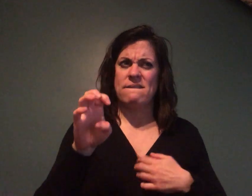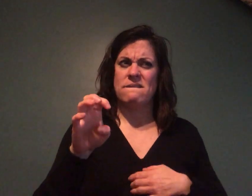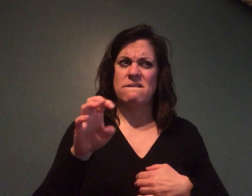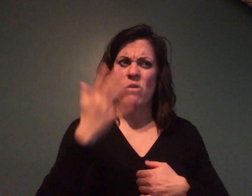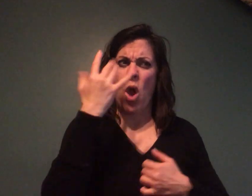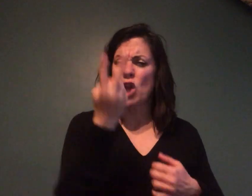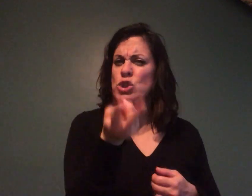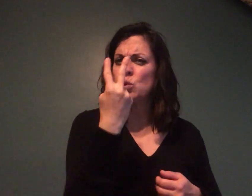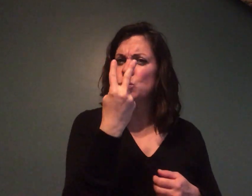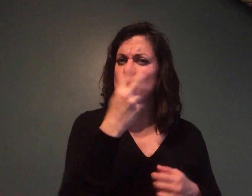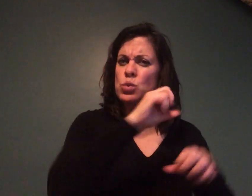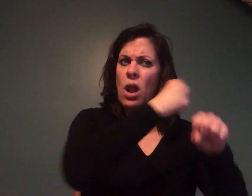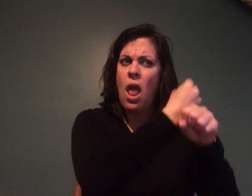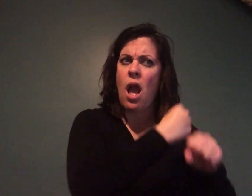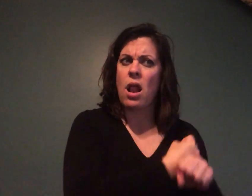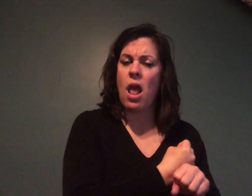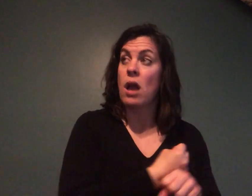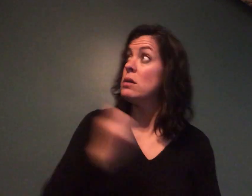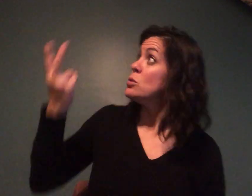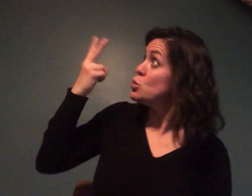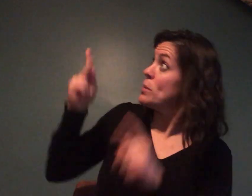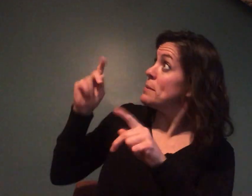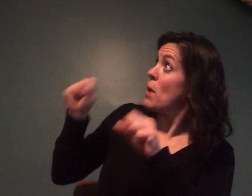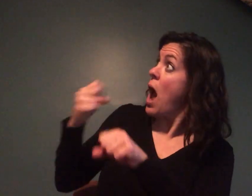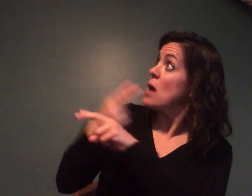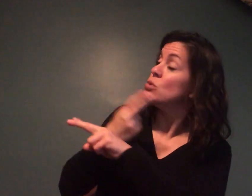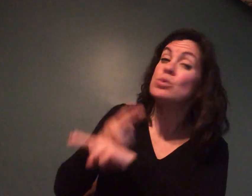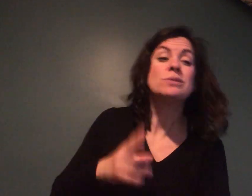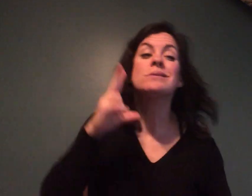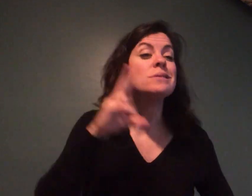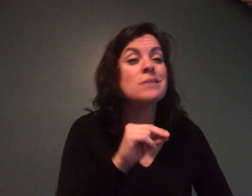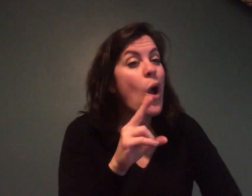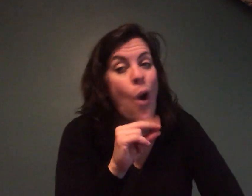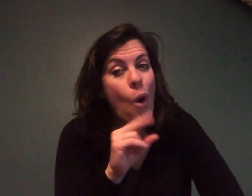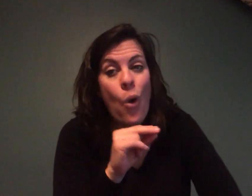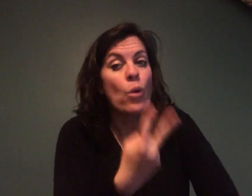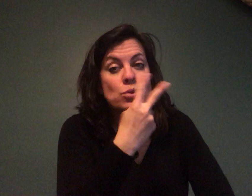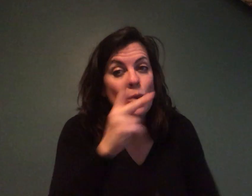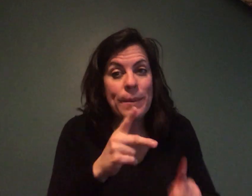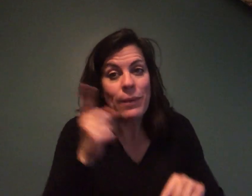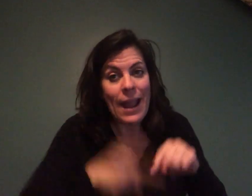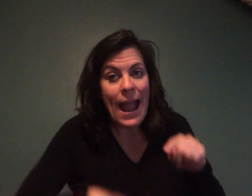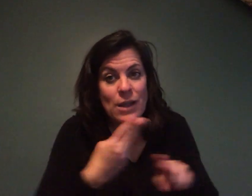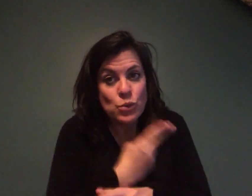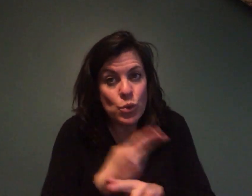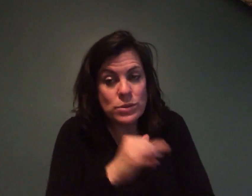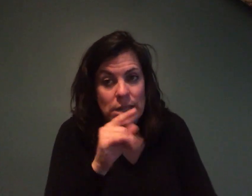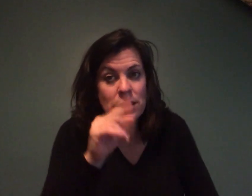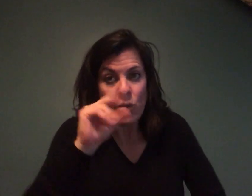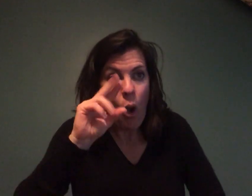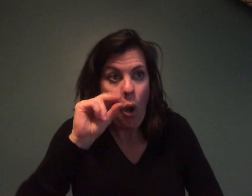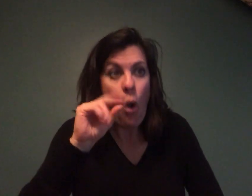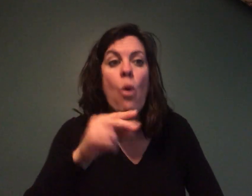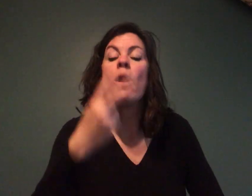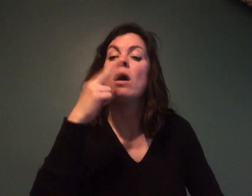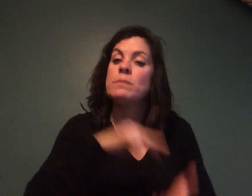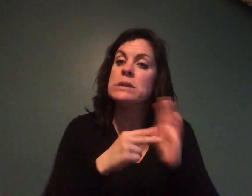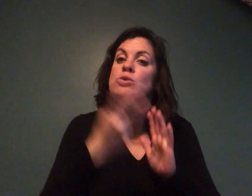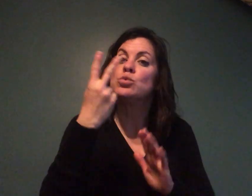Two different people are working on it. Yeah, that's what Okay? Yeah, two different people are working on it. Okay? That type of thing.